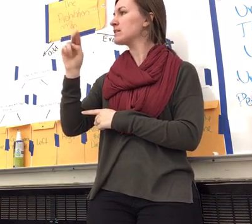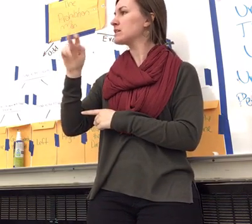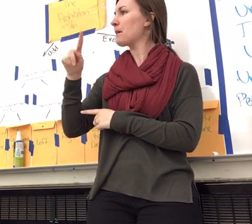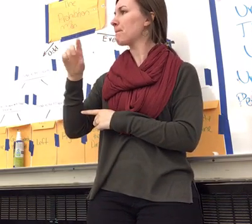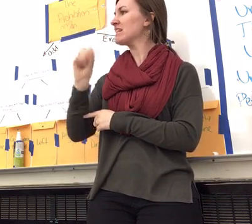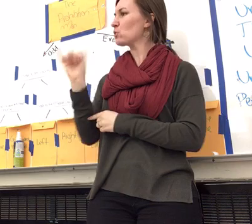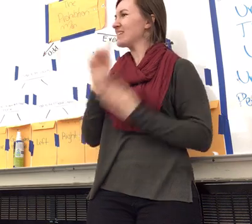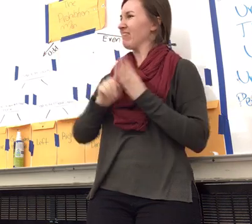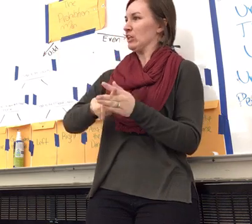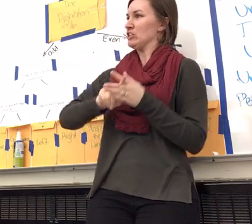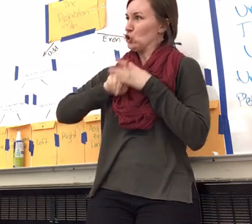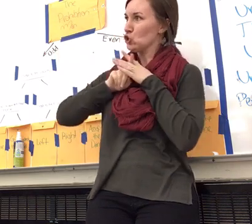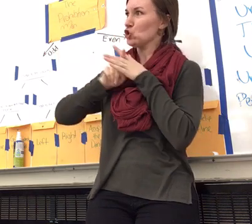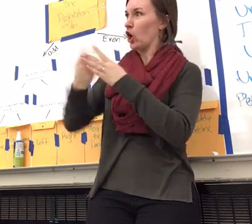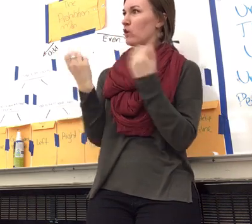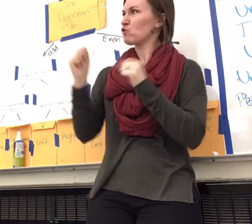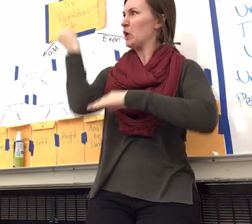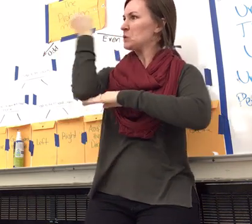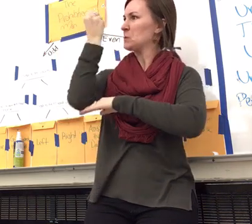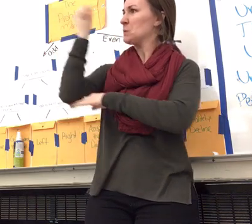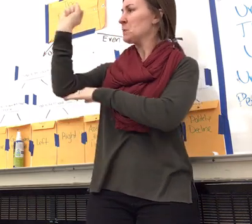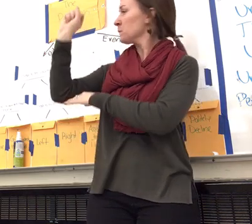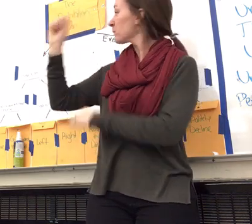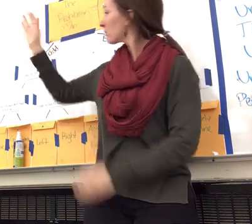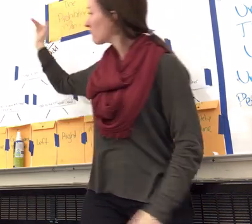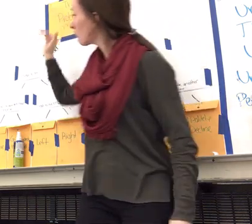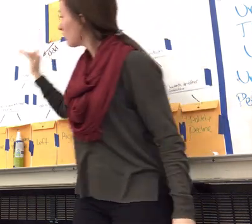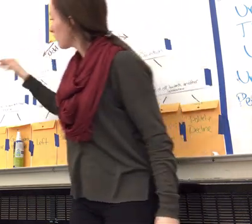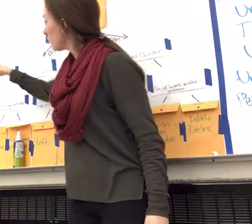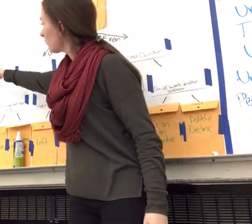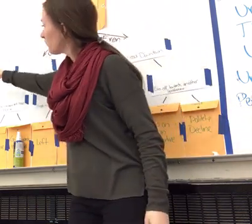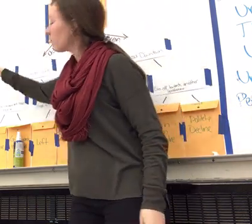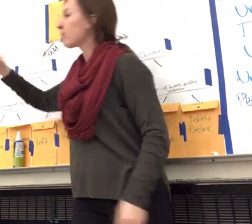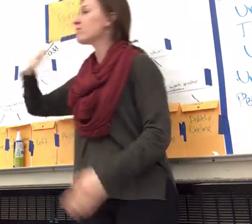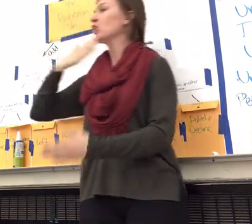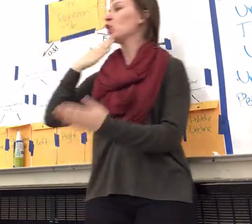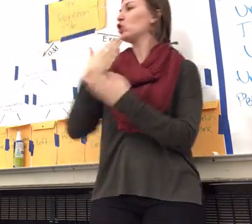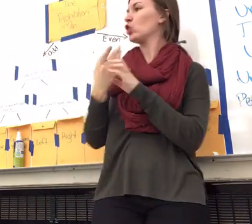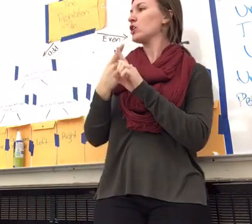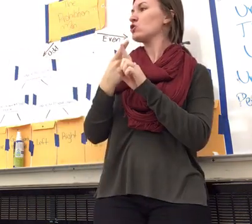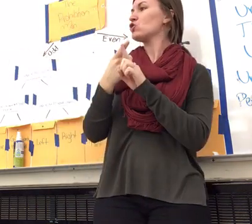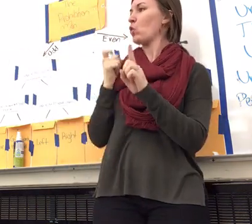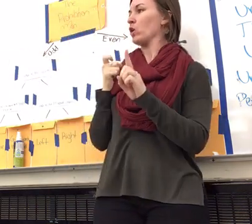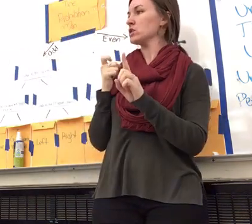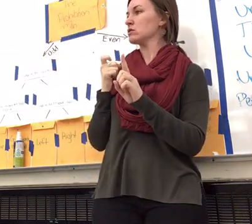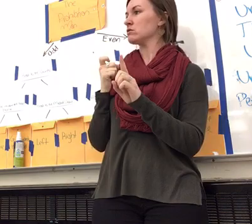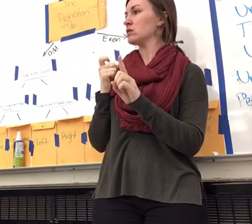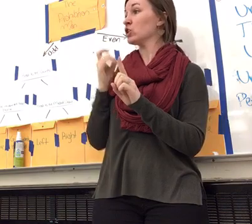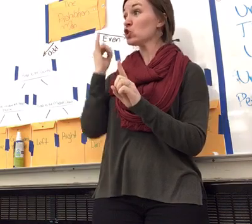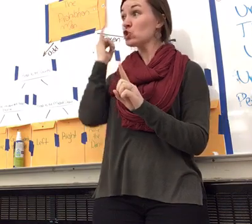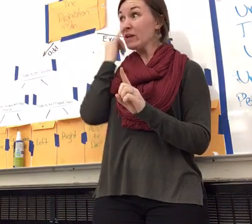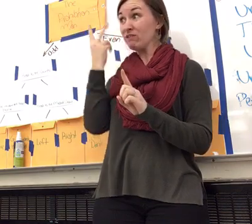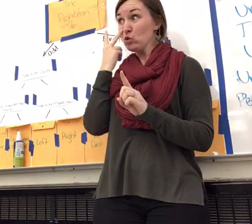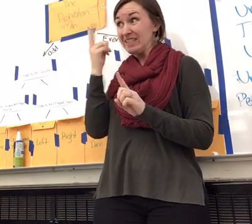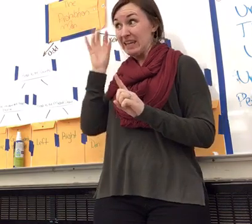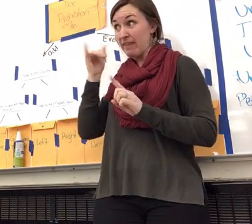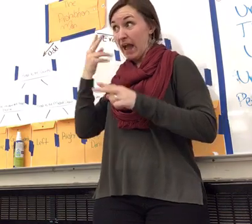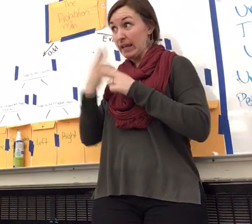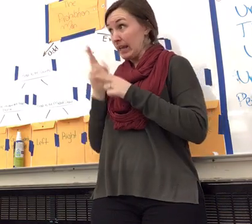movement. Elizabeth Cady Stanton is a really good source. So if you ever see her name, know it's women's rights, whether it be women's rights in